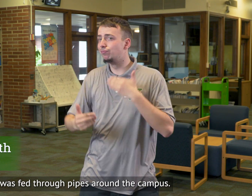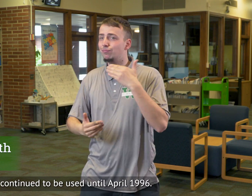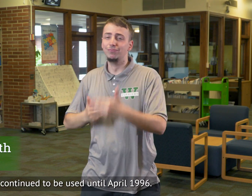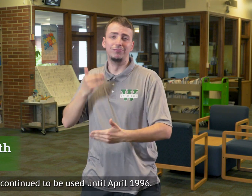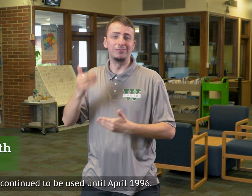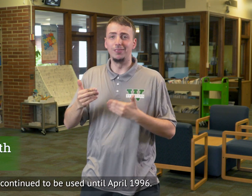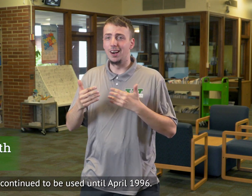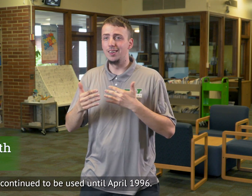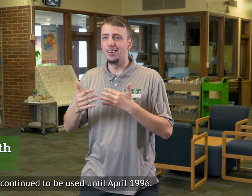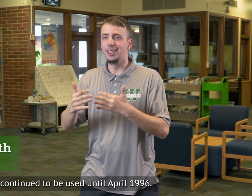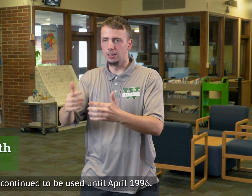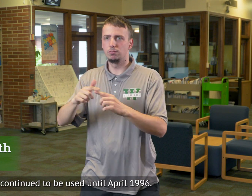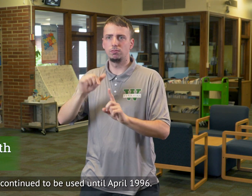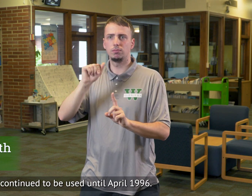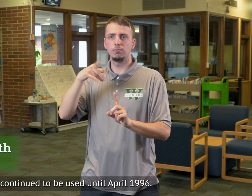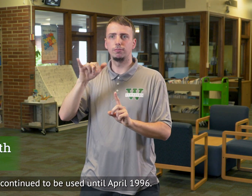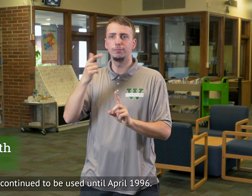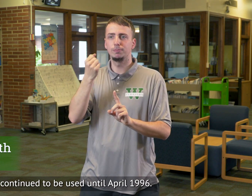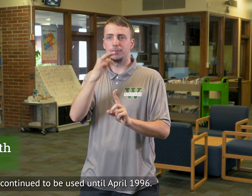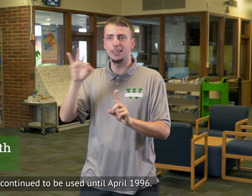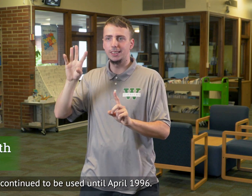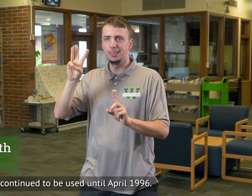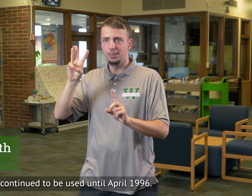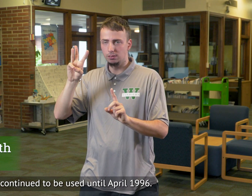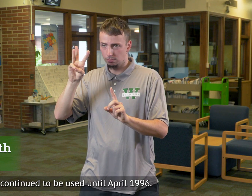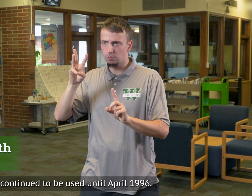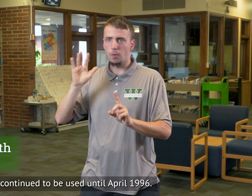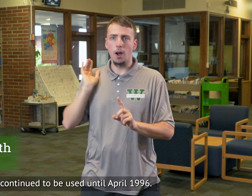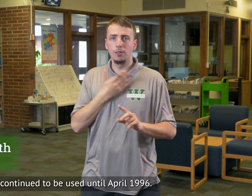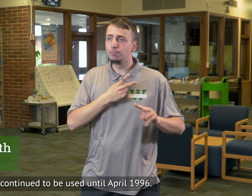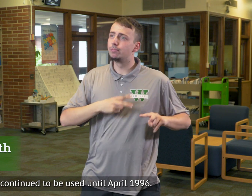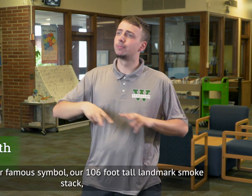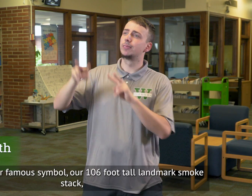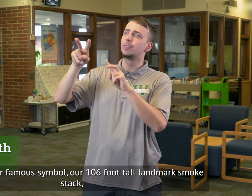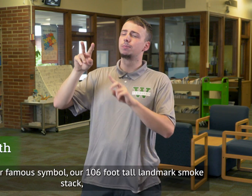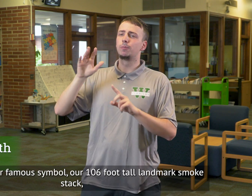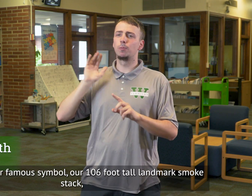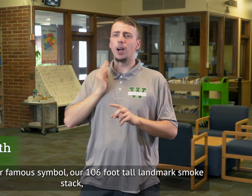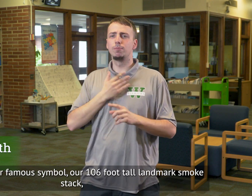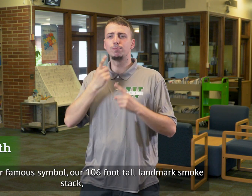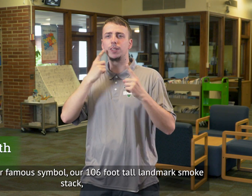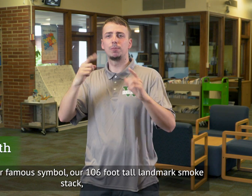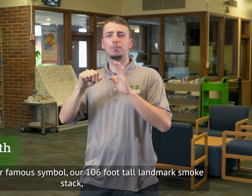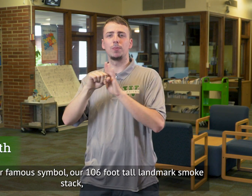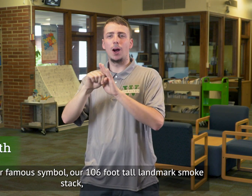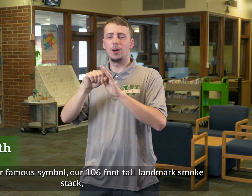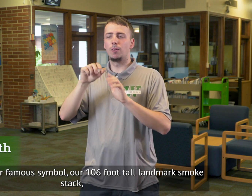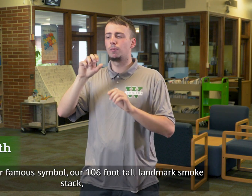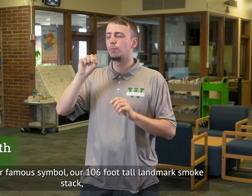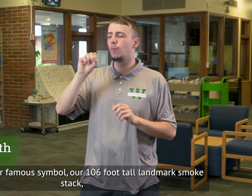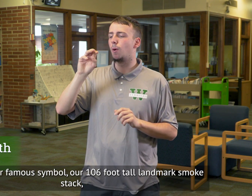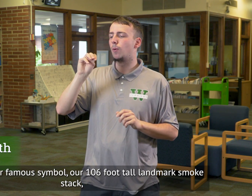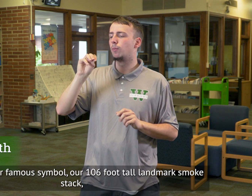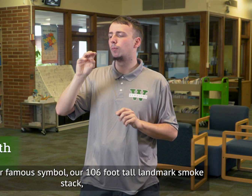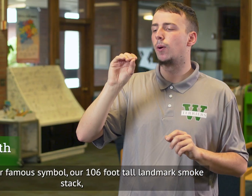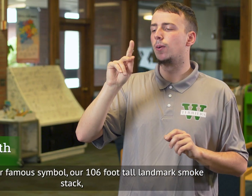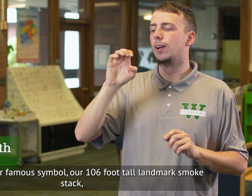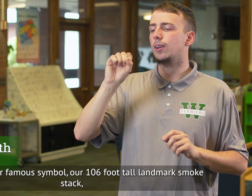It continued to be used until April of 1996. That's when our famous symbol,